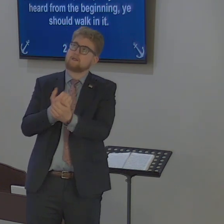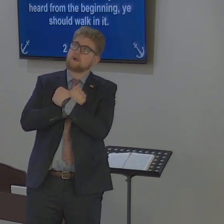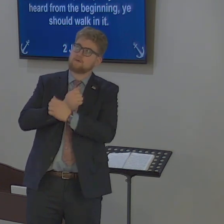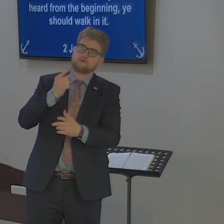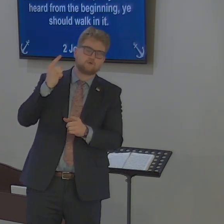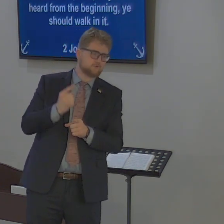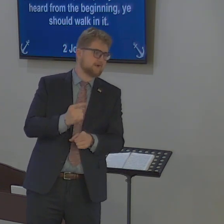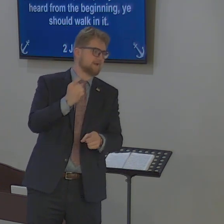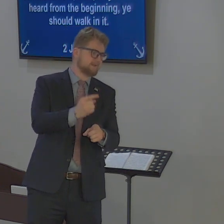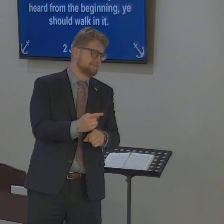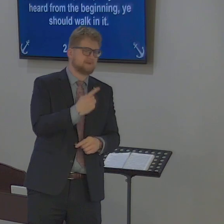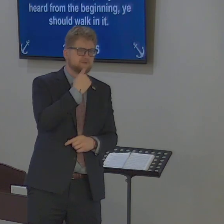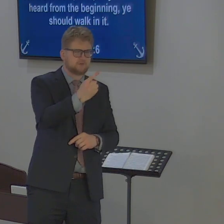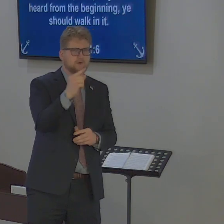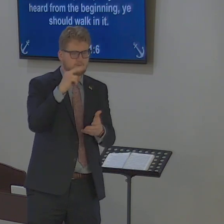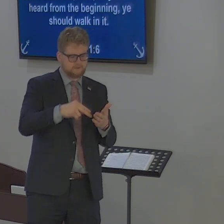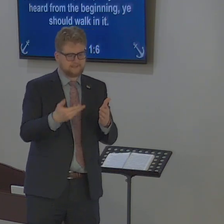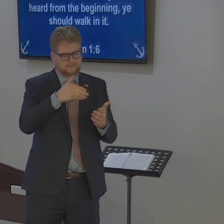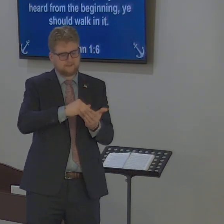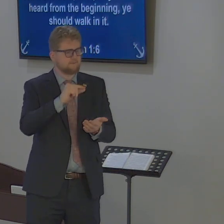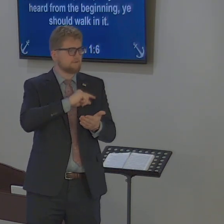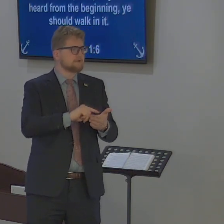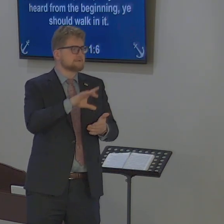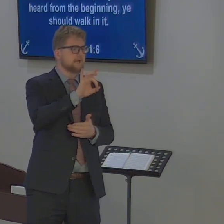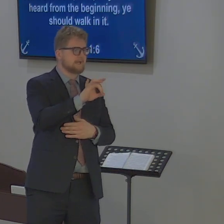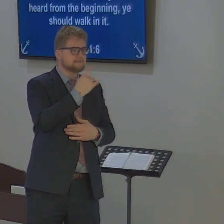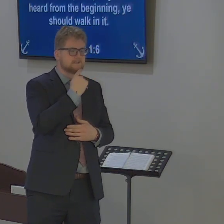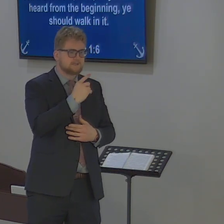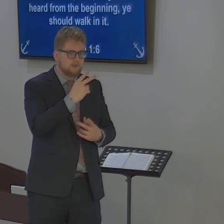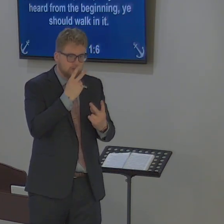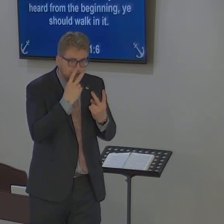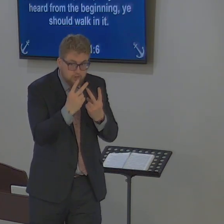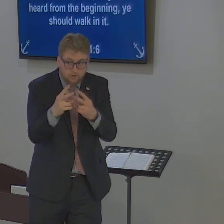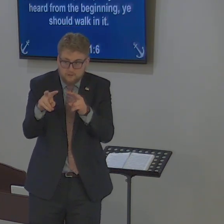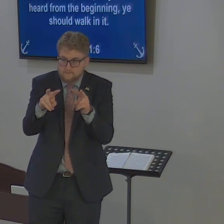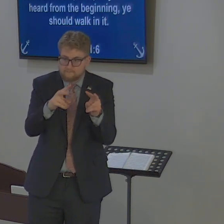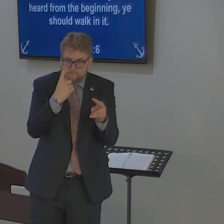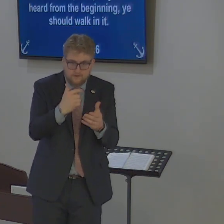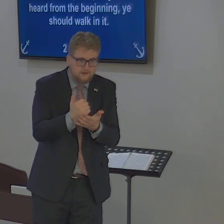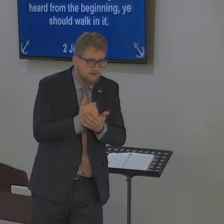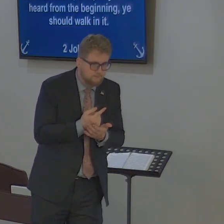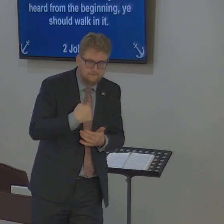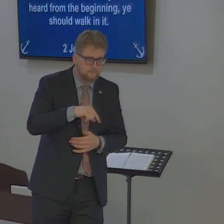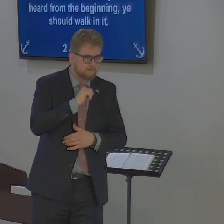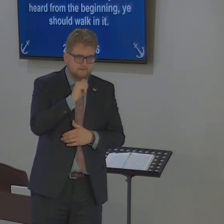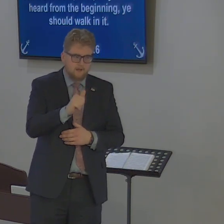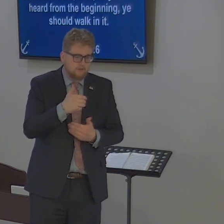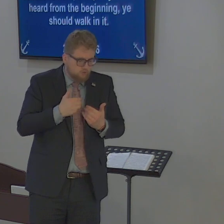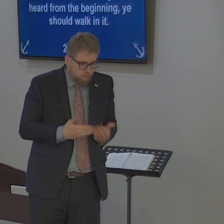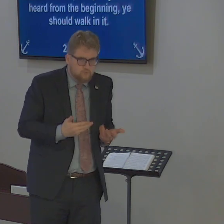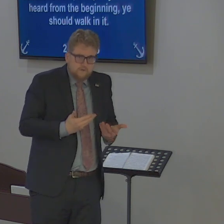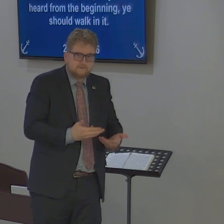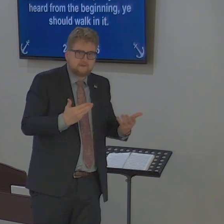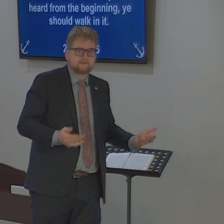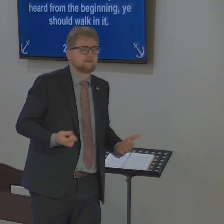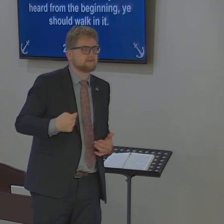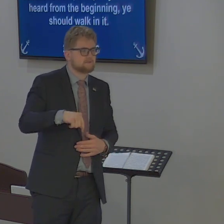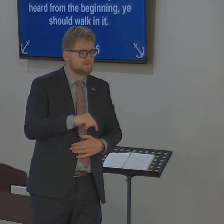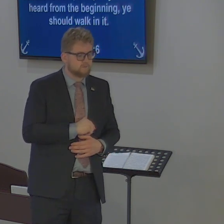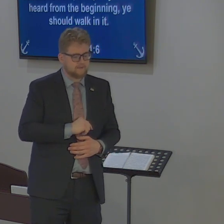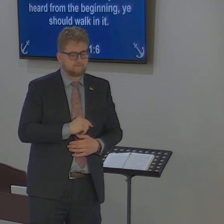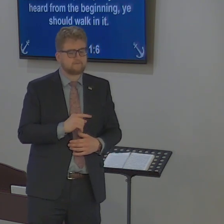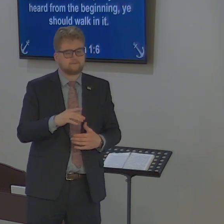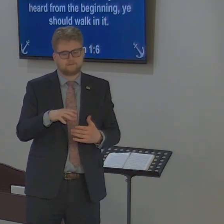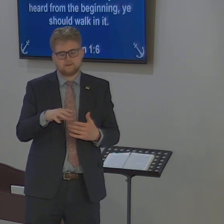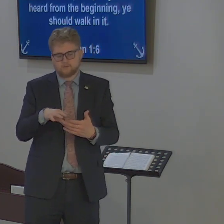He told her, and I'll read it again in verse 8, look to yourselves that we lose not those things which we have wrought, but that we receive a